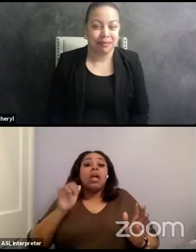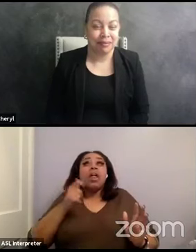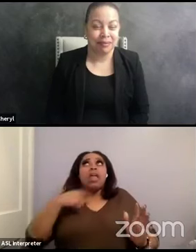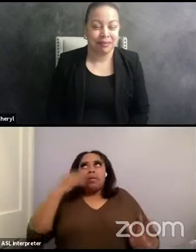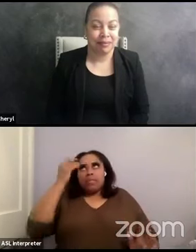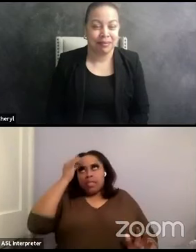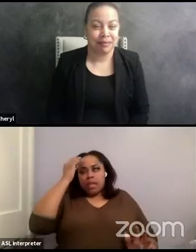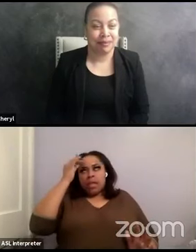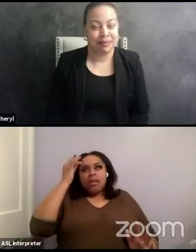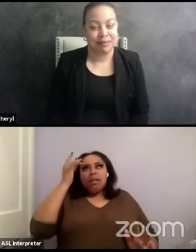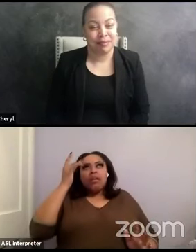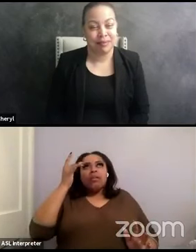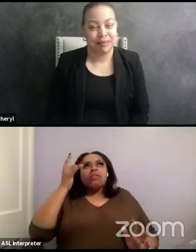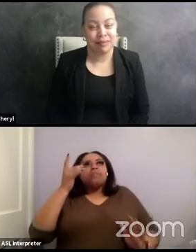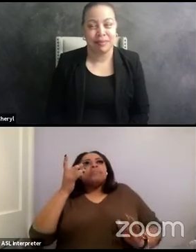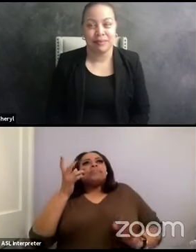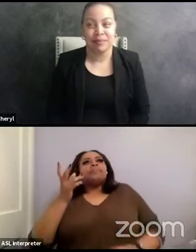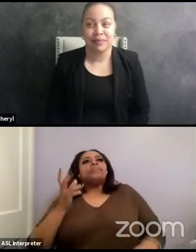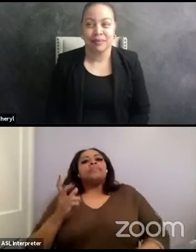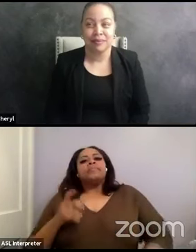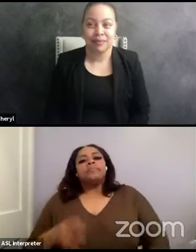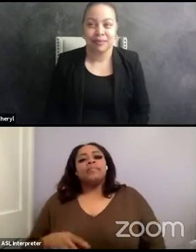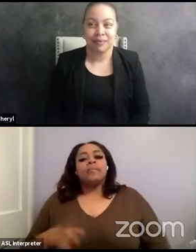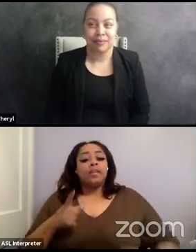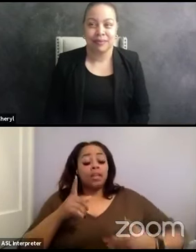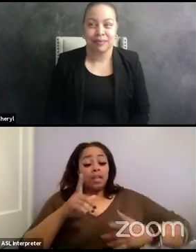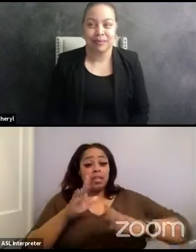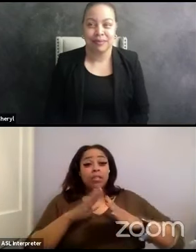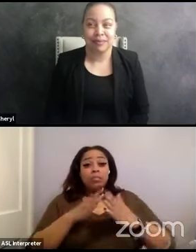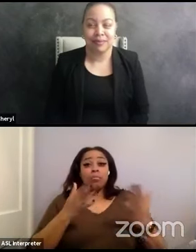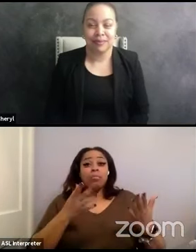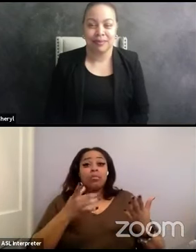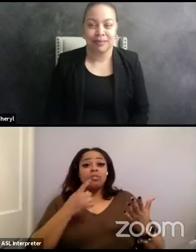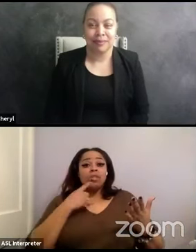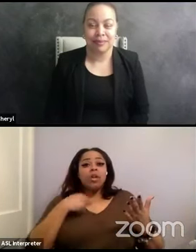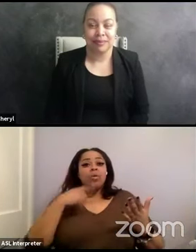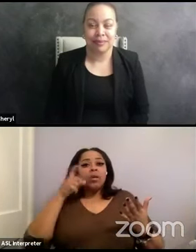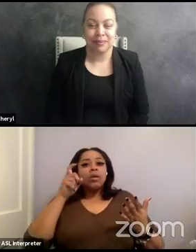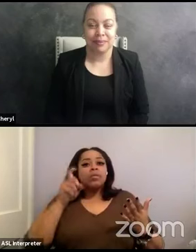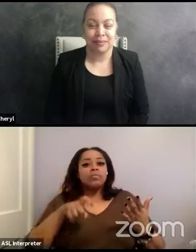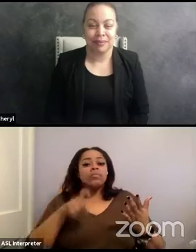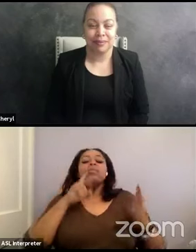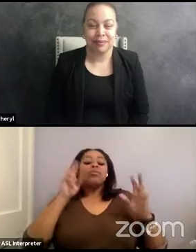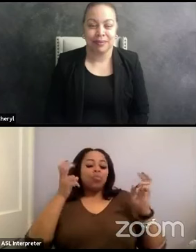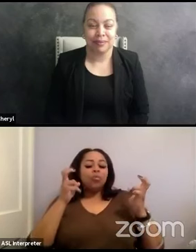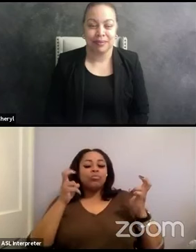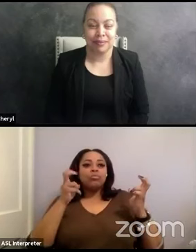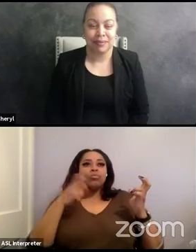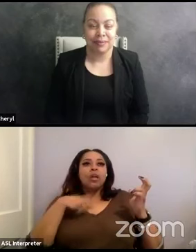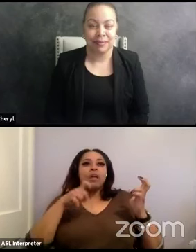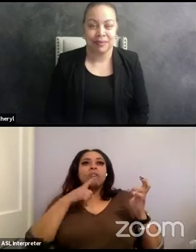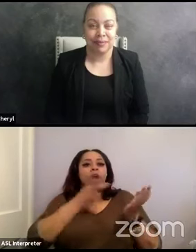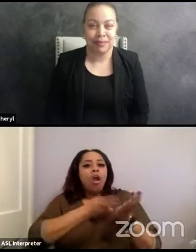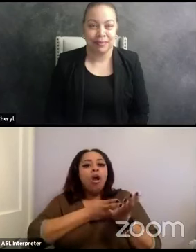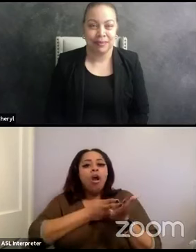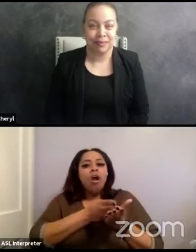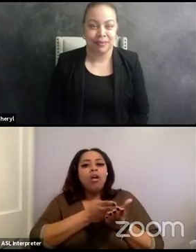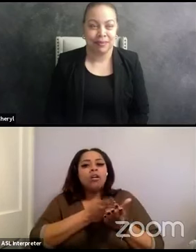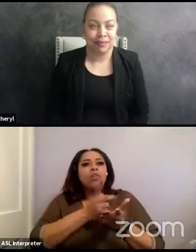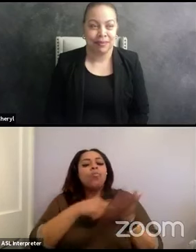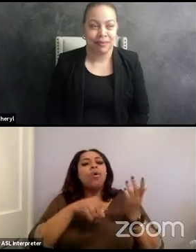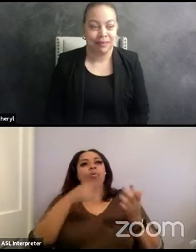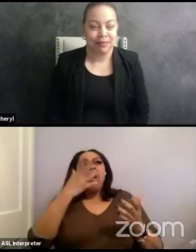about along those veins is, in the book you had said we have to be. You said, "quote We have to be honest about what white